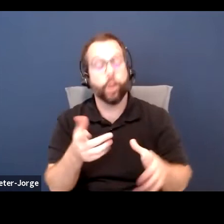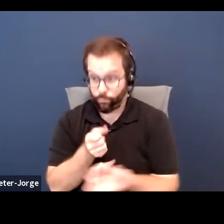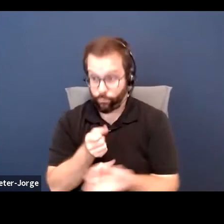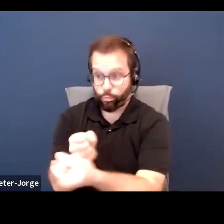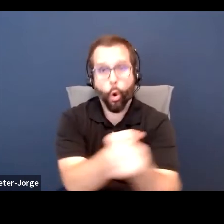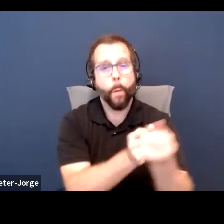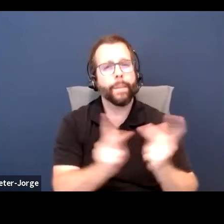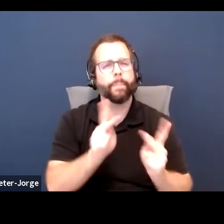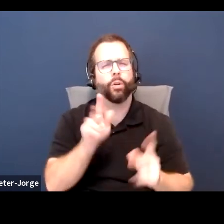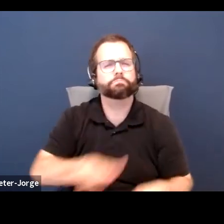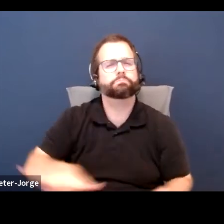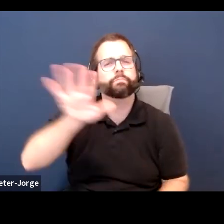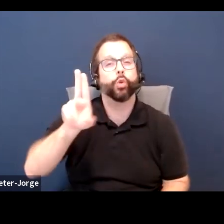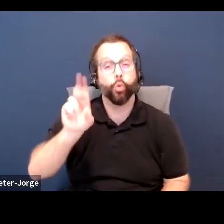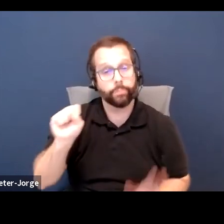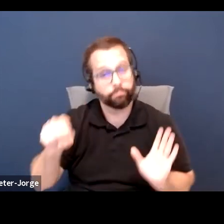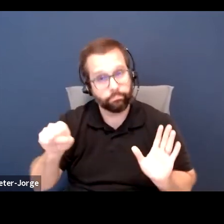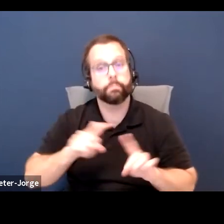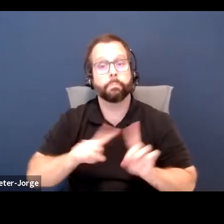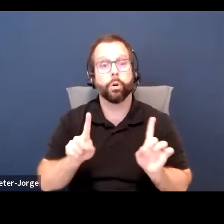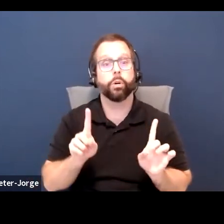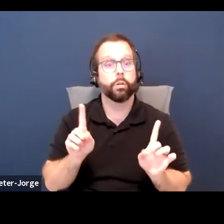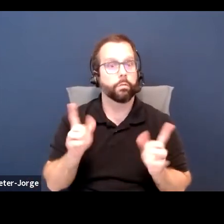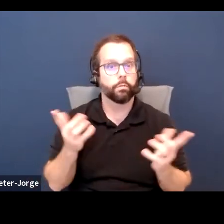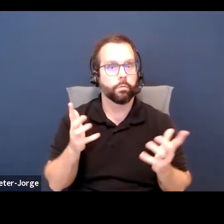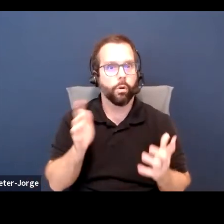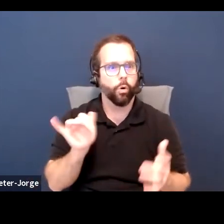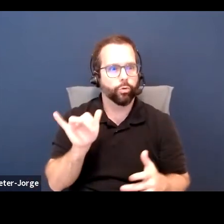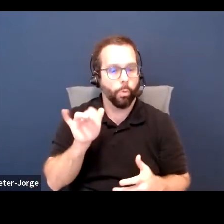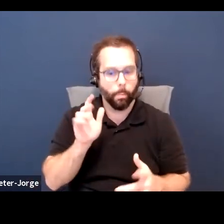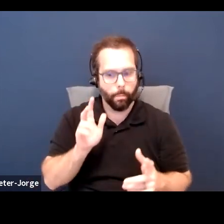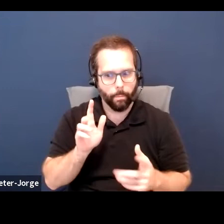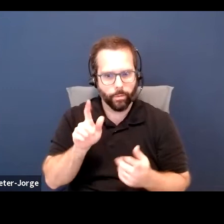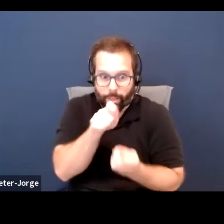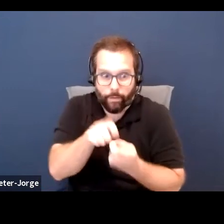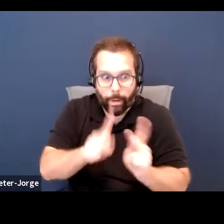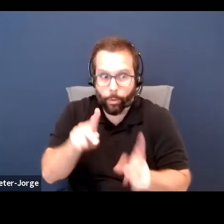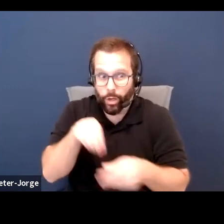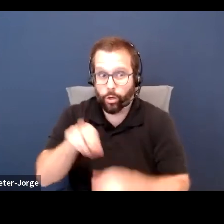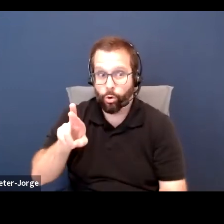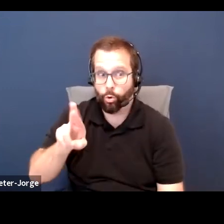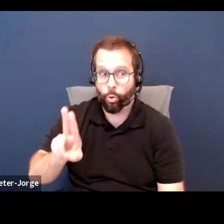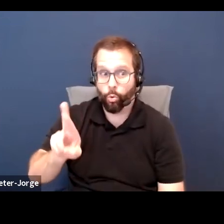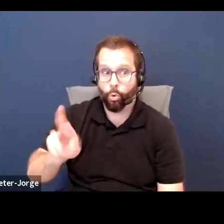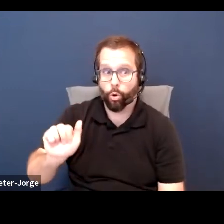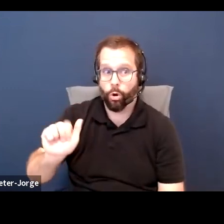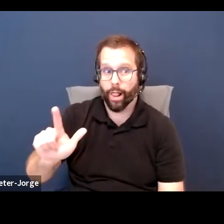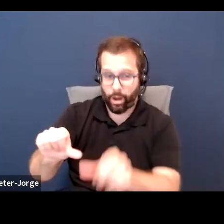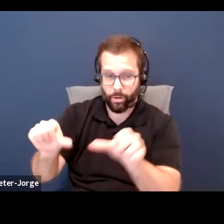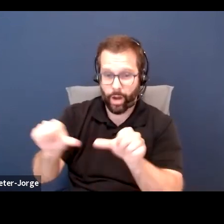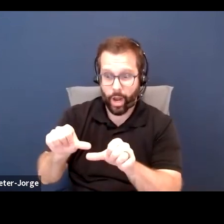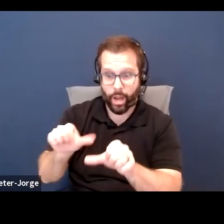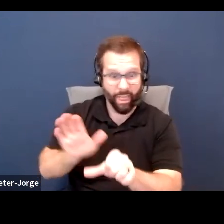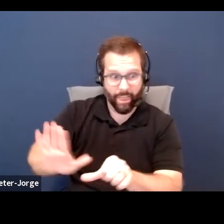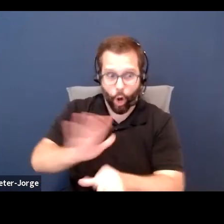the country, but particularly rural cells in rural areas, saving lives. And people who